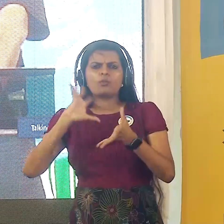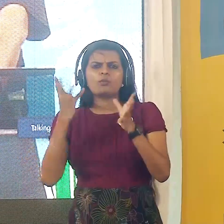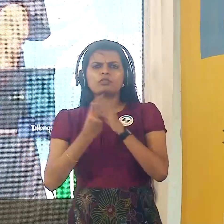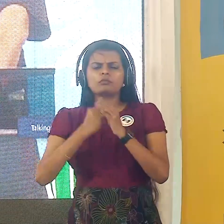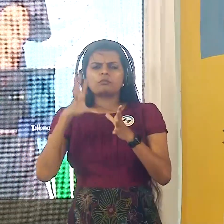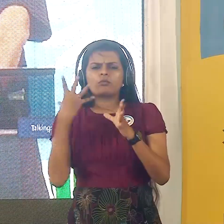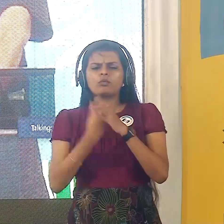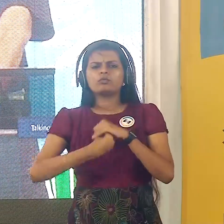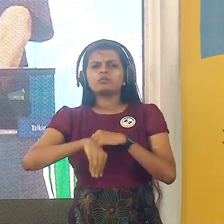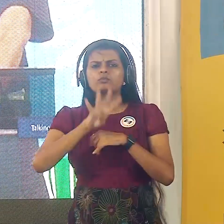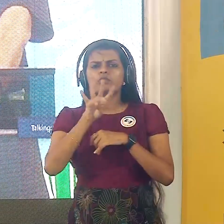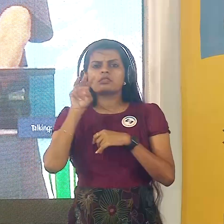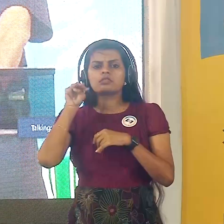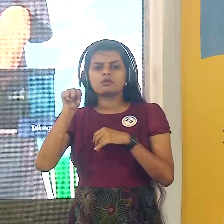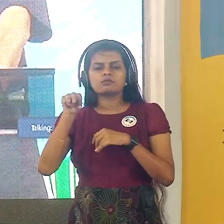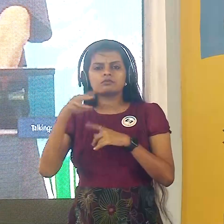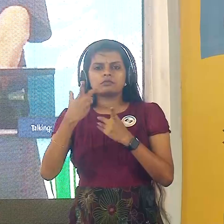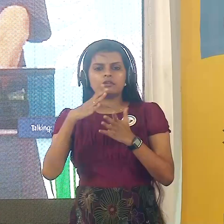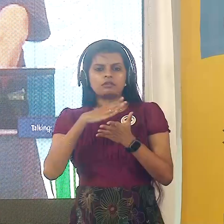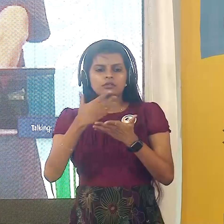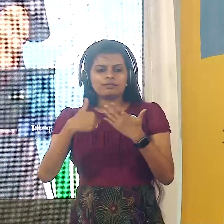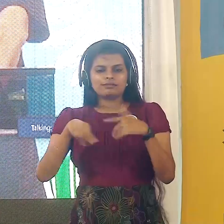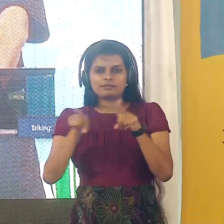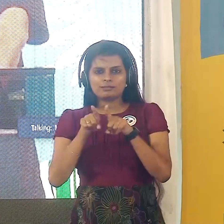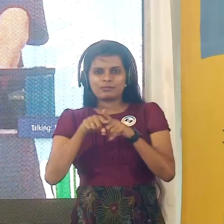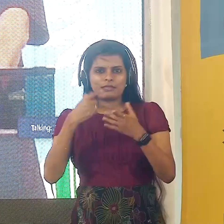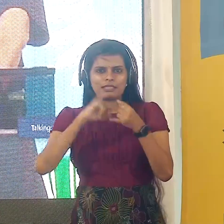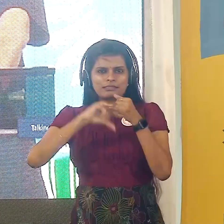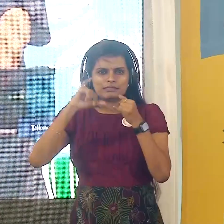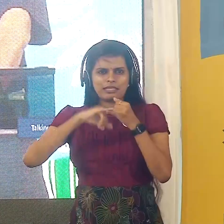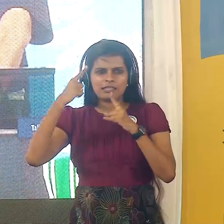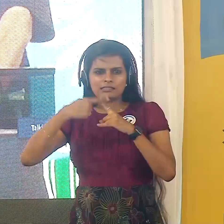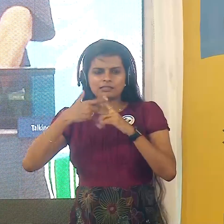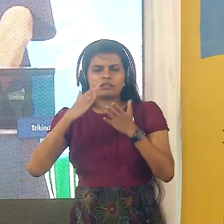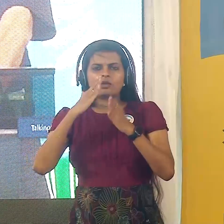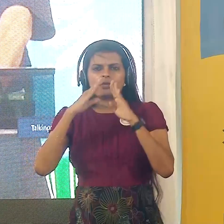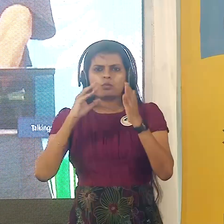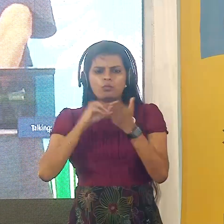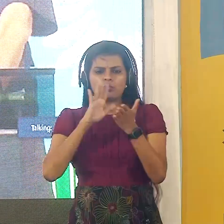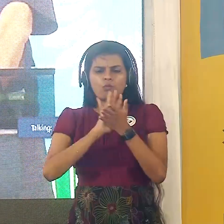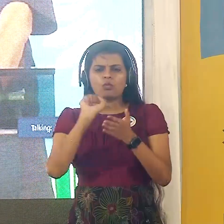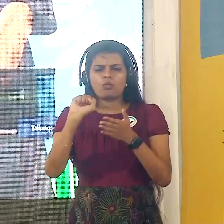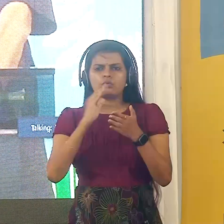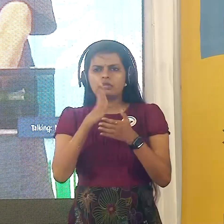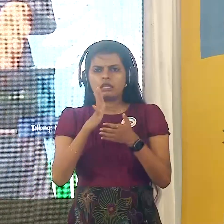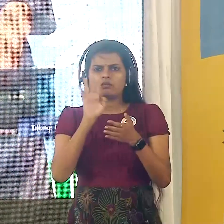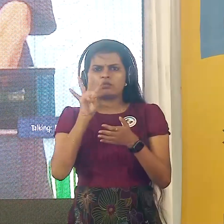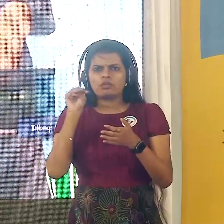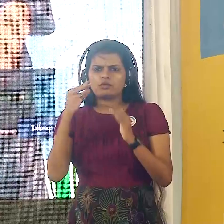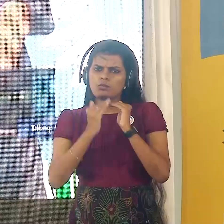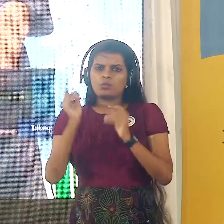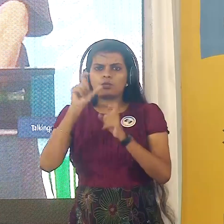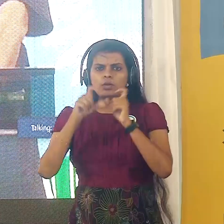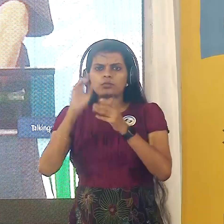4,000 scheduled caste landless families have received land annually. No, 4,000. That's not